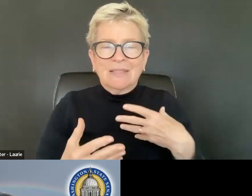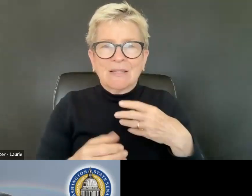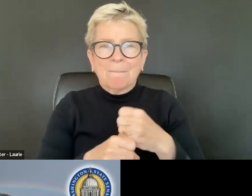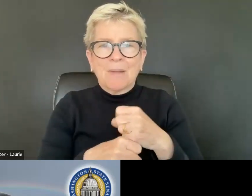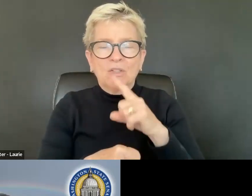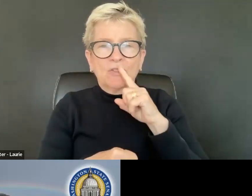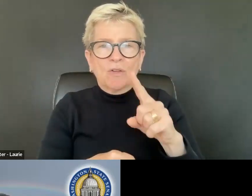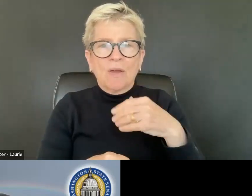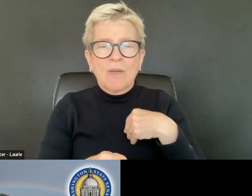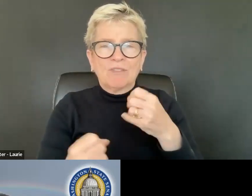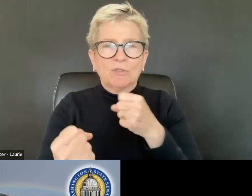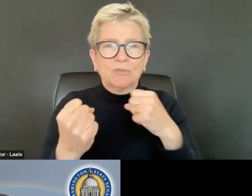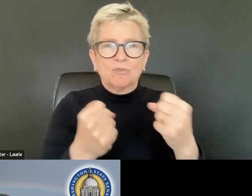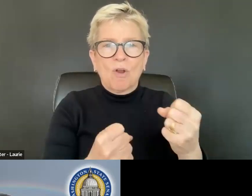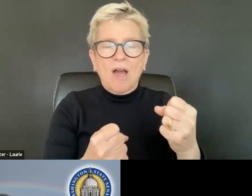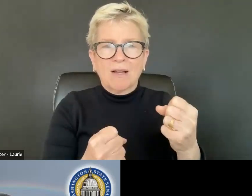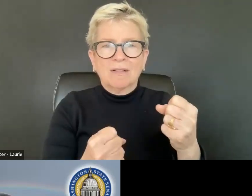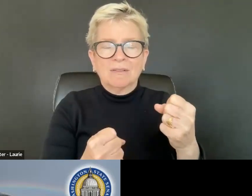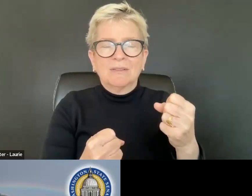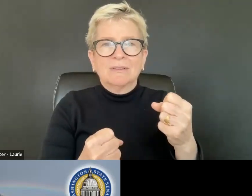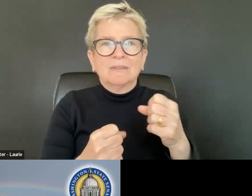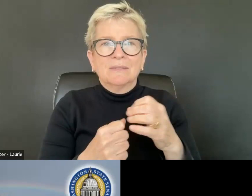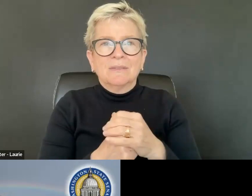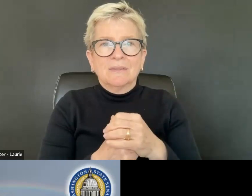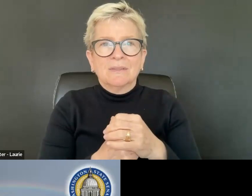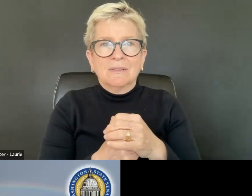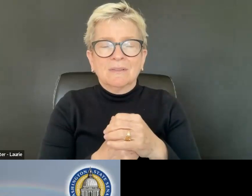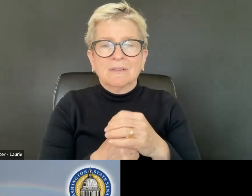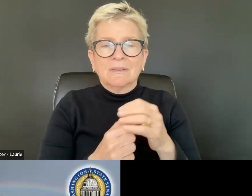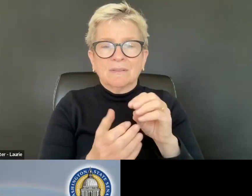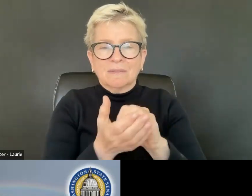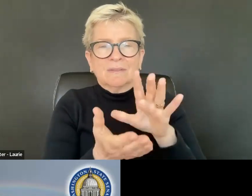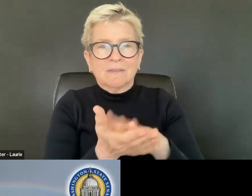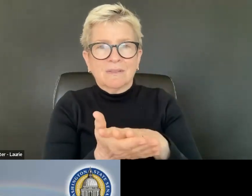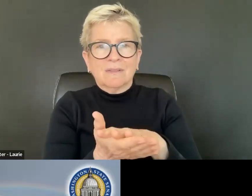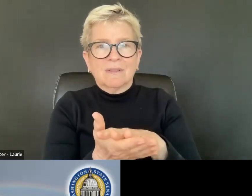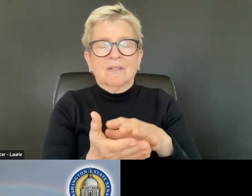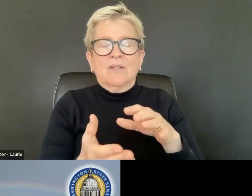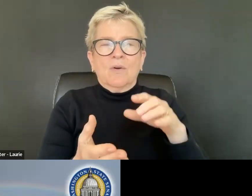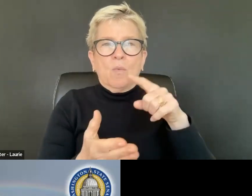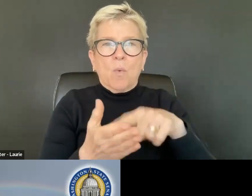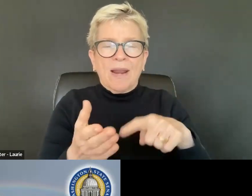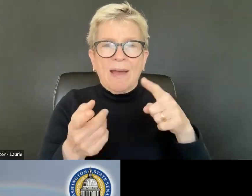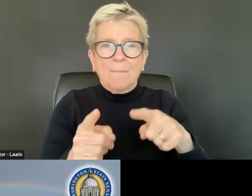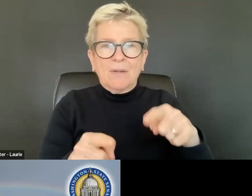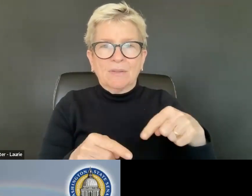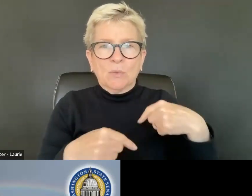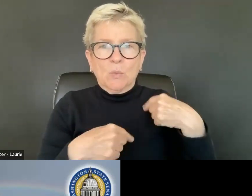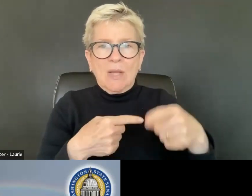have a strong accounting of what we talked about today, because we do want that to inform, as I've said a few